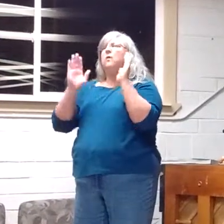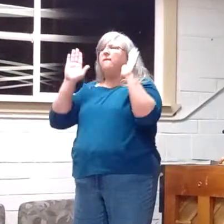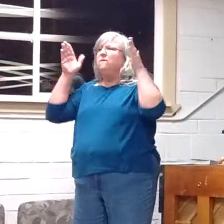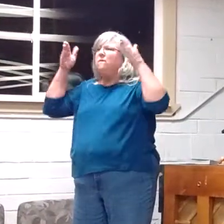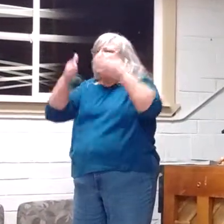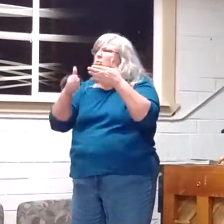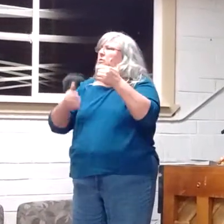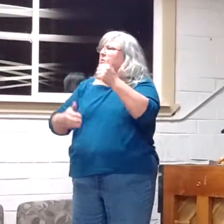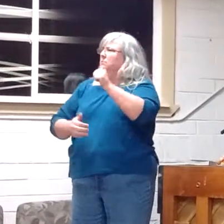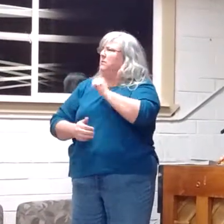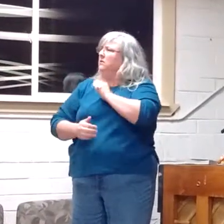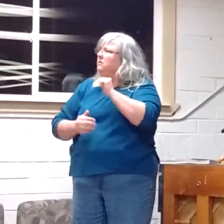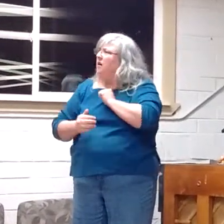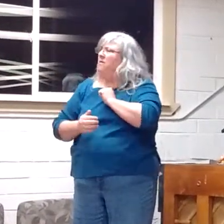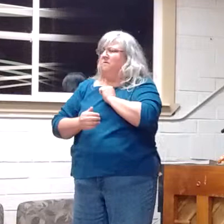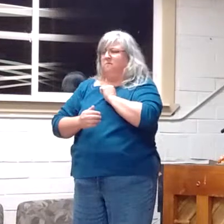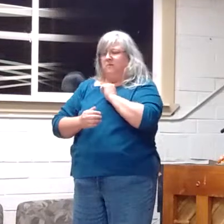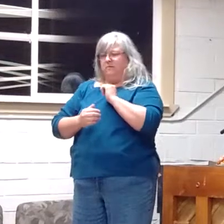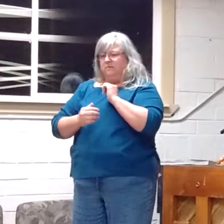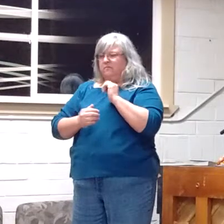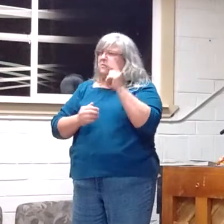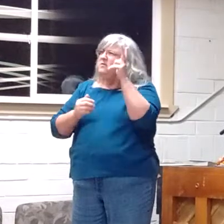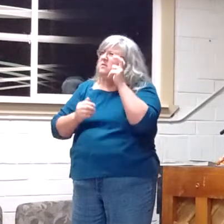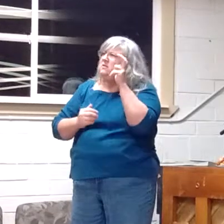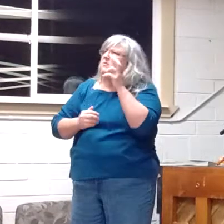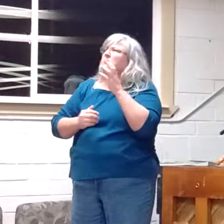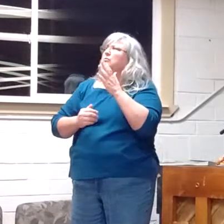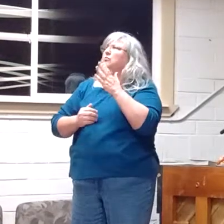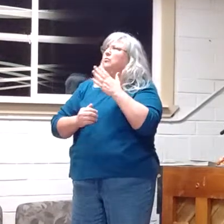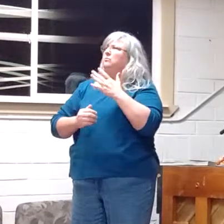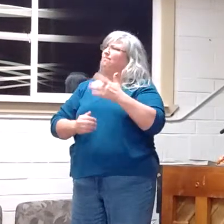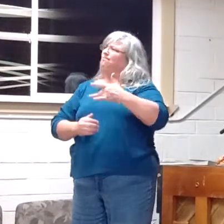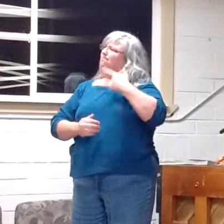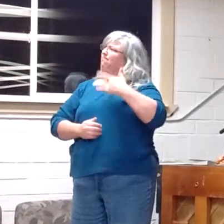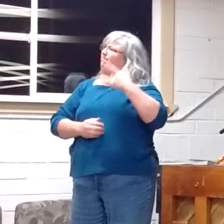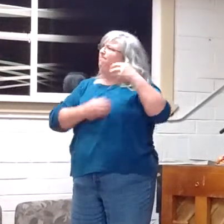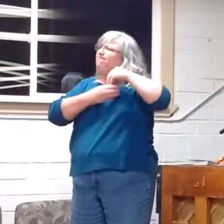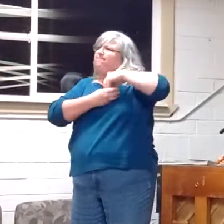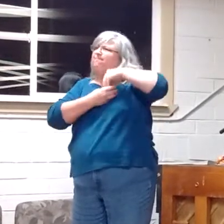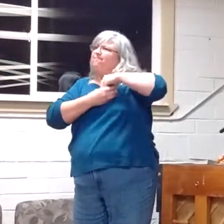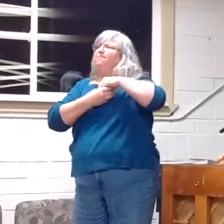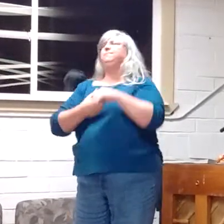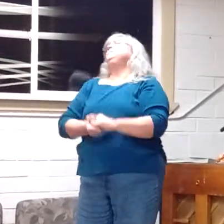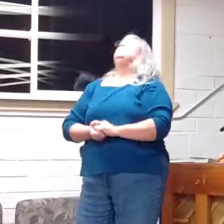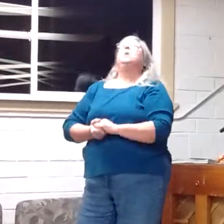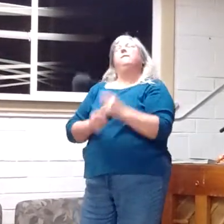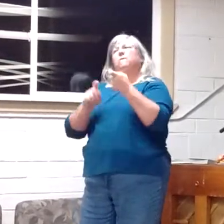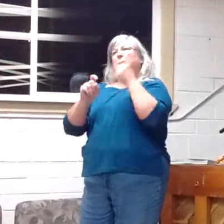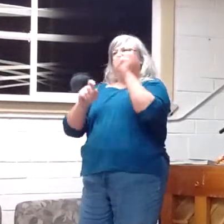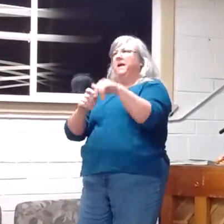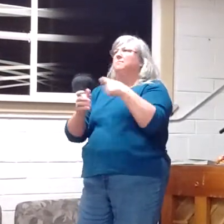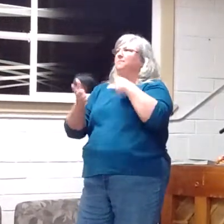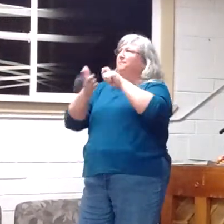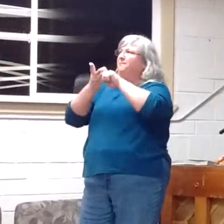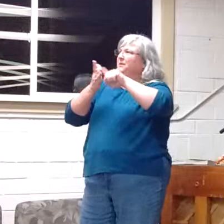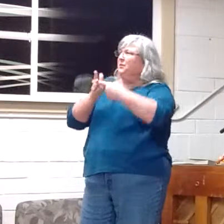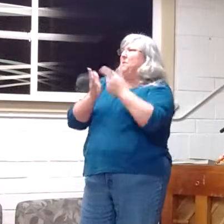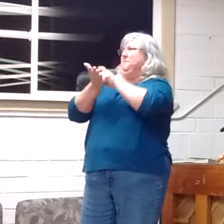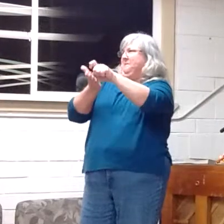journey. I started taking my own journey, listening to what I felt inside. And from it, I started writing